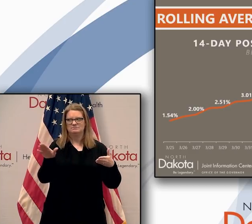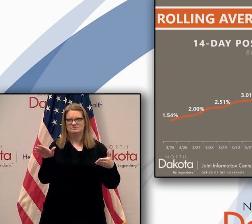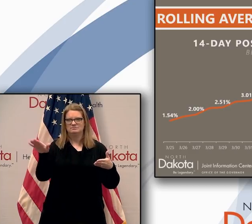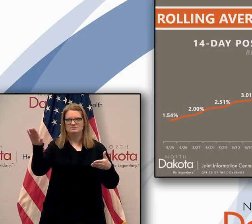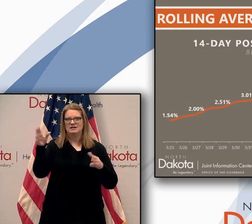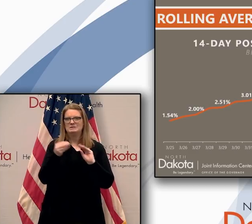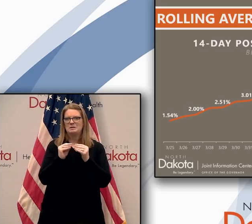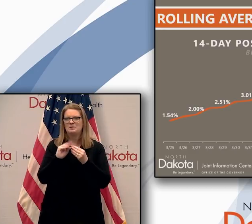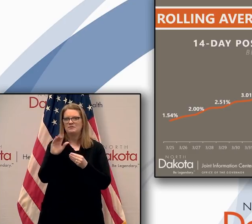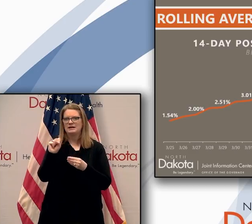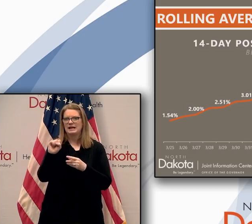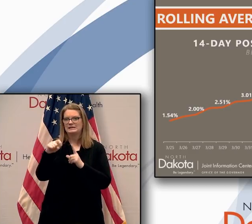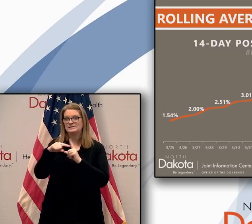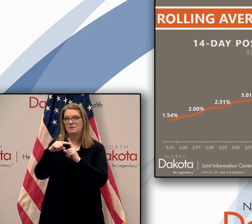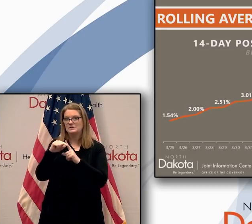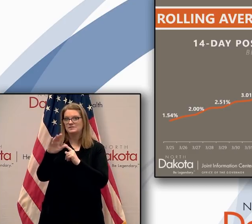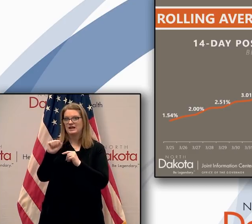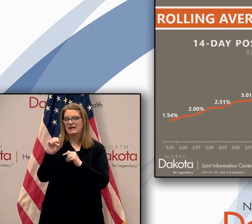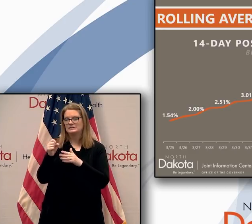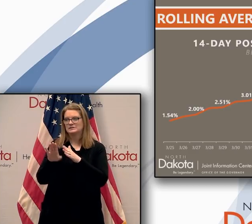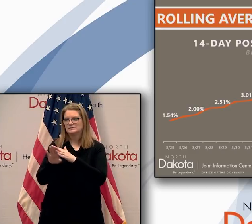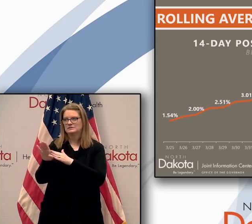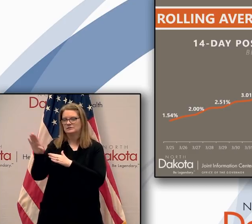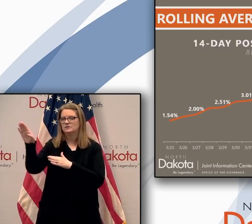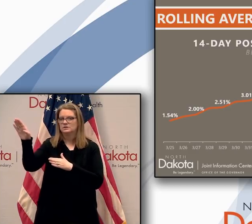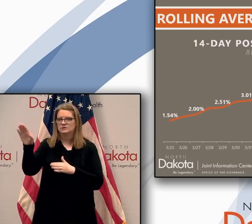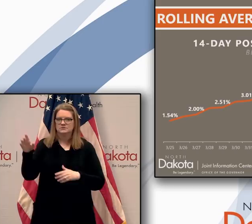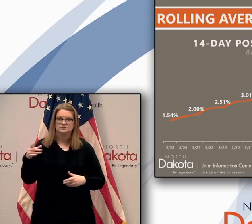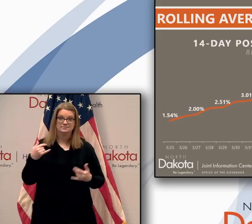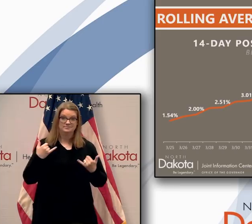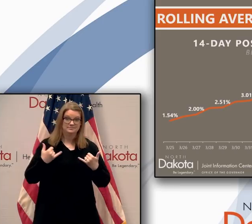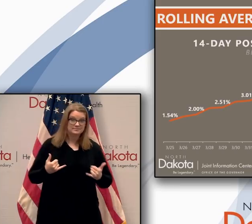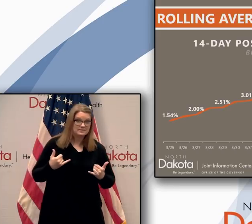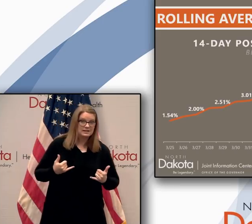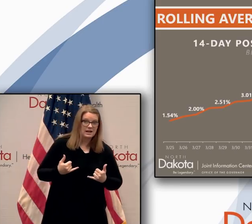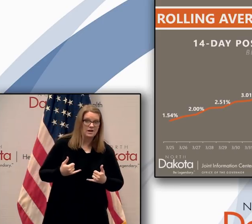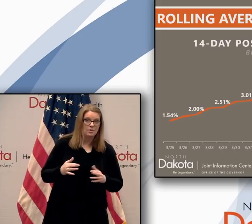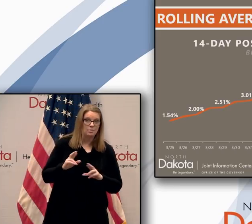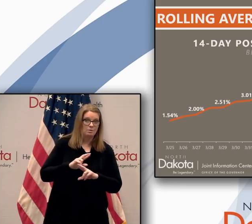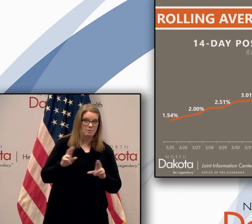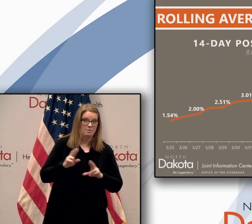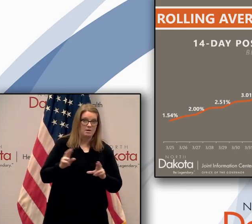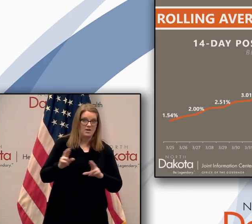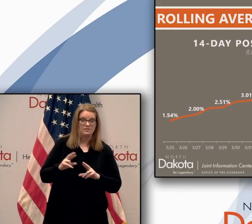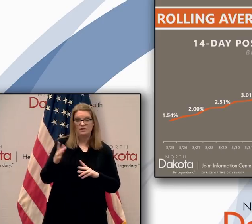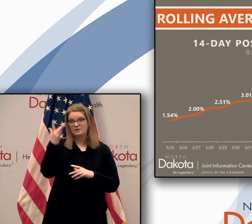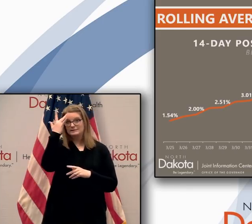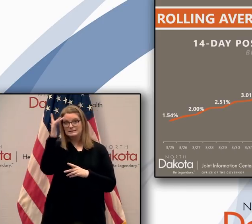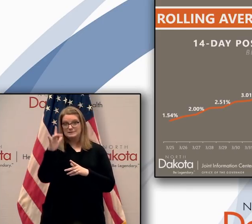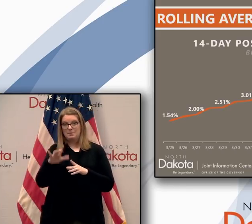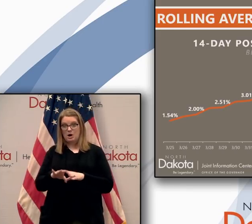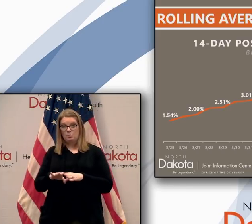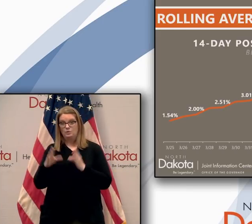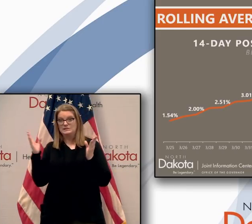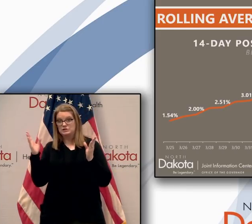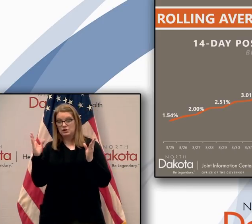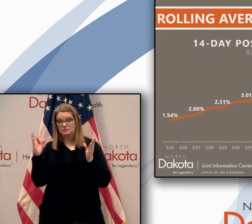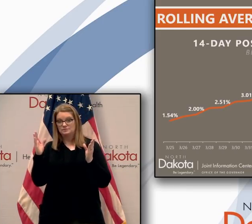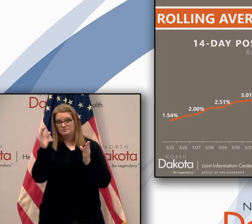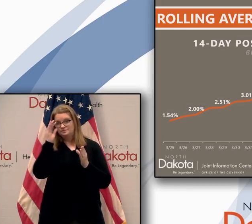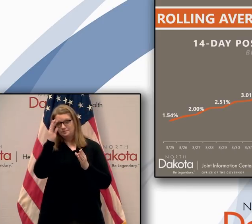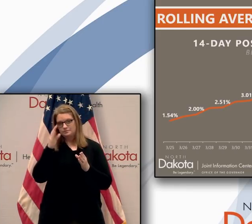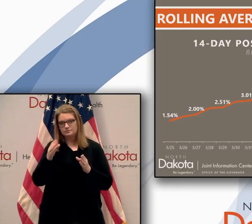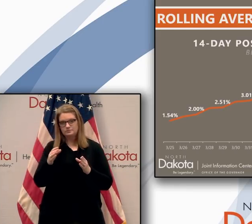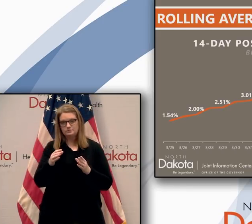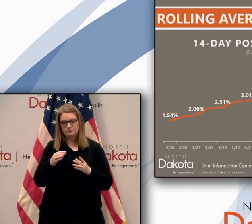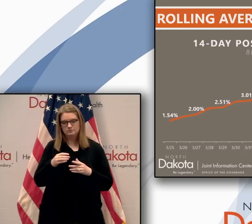So we continue to prepare for a smart restart. As we had said when we